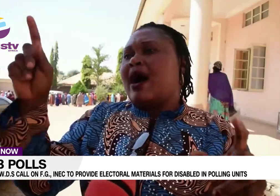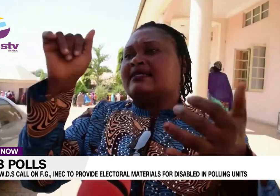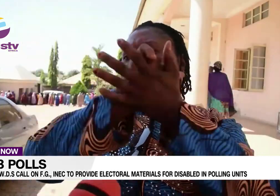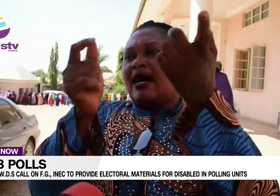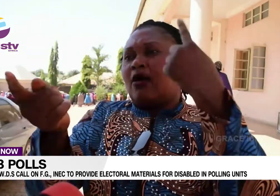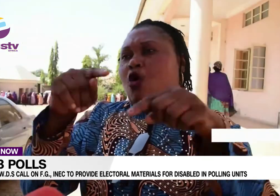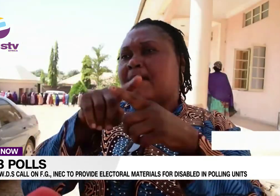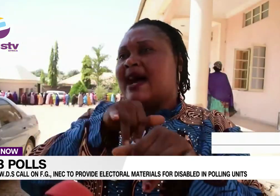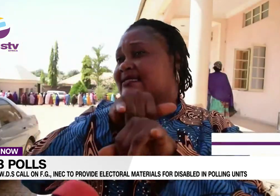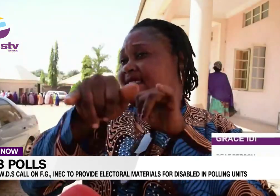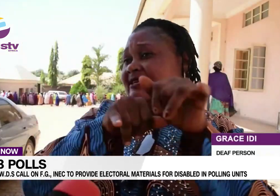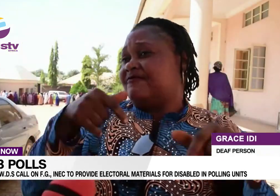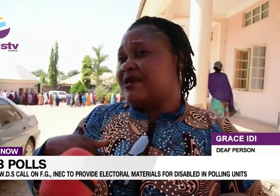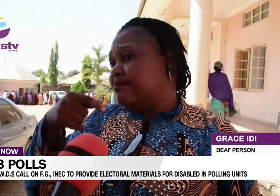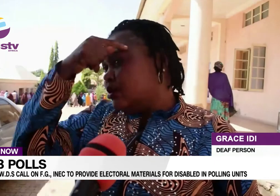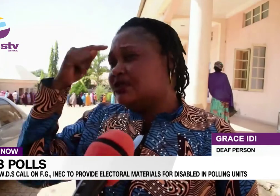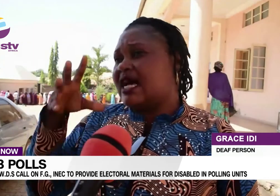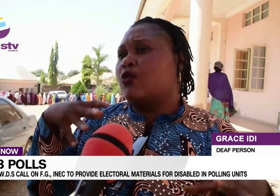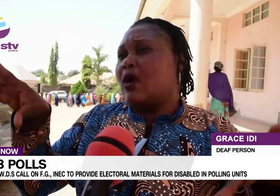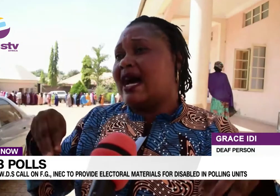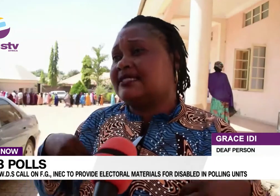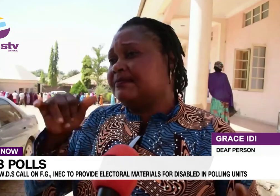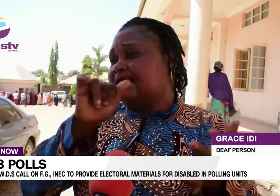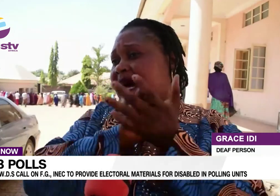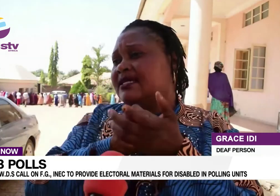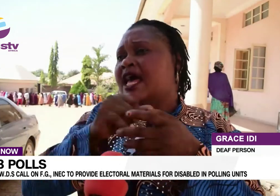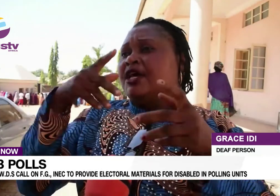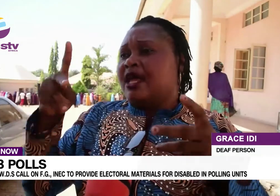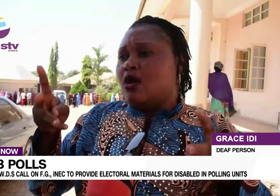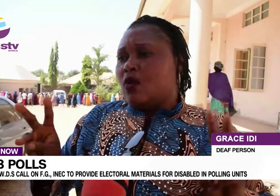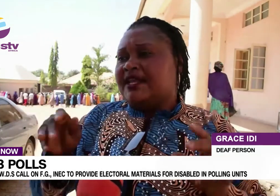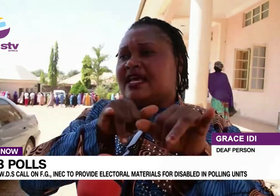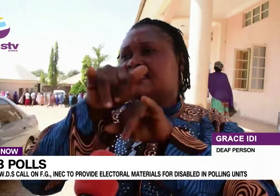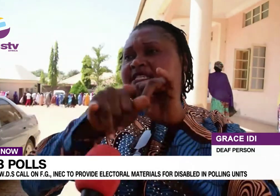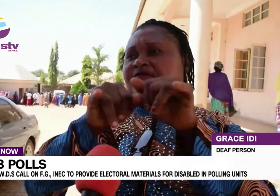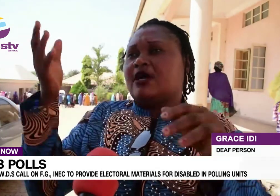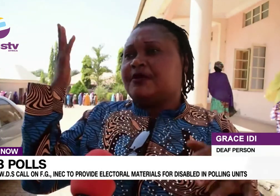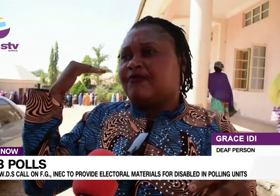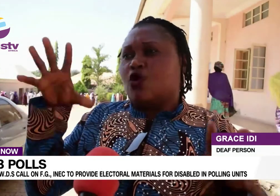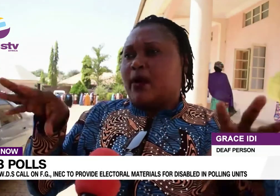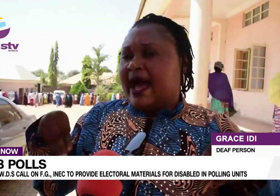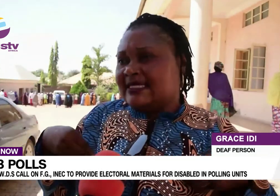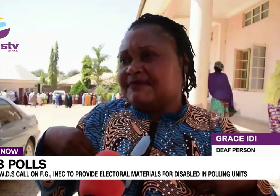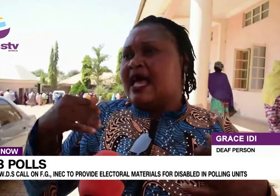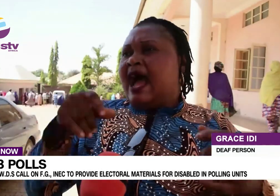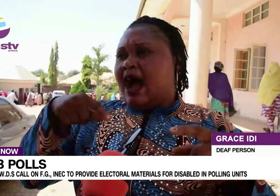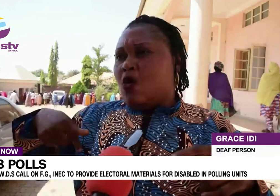one that can come and deceive me, because I will not accept that. The way they deceived us before we accepted, and we